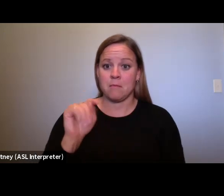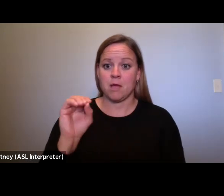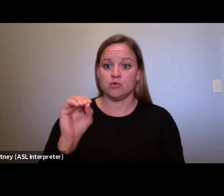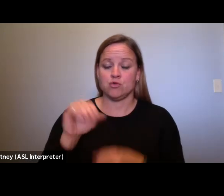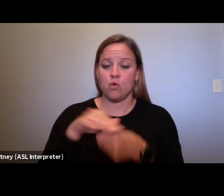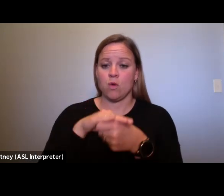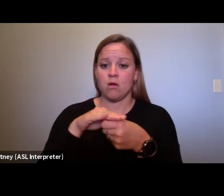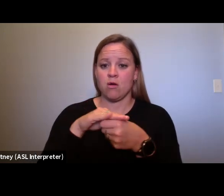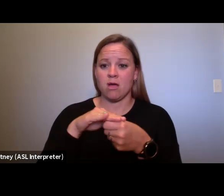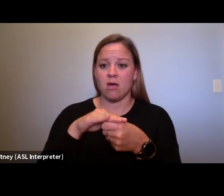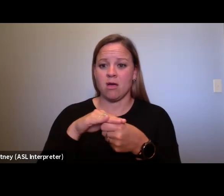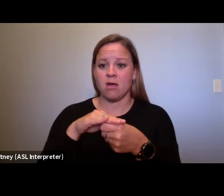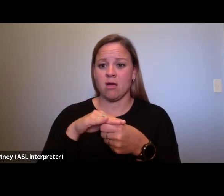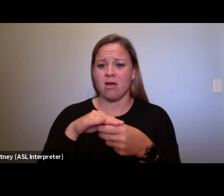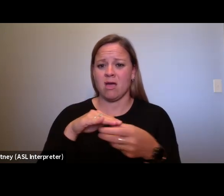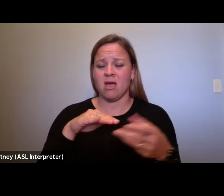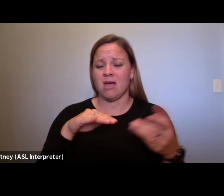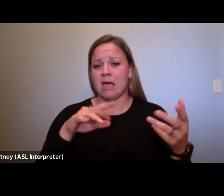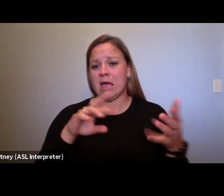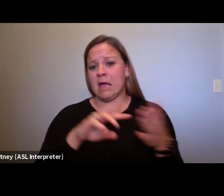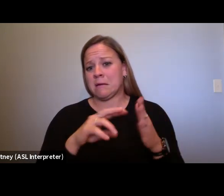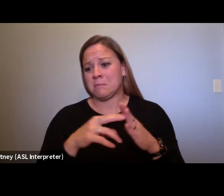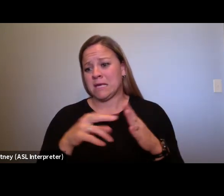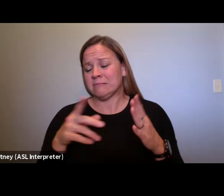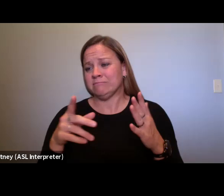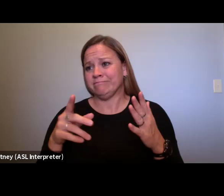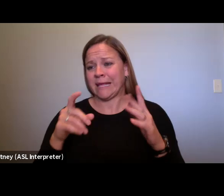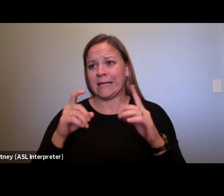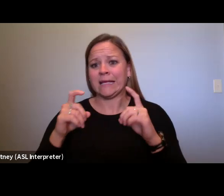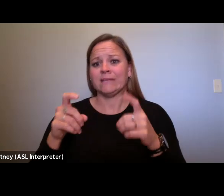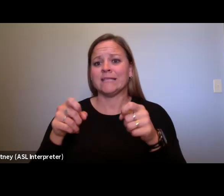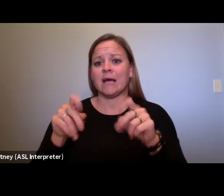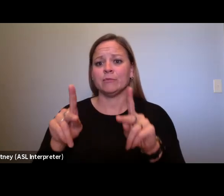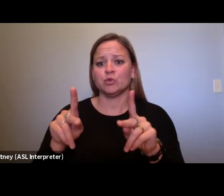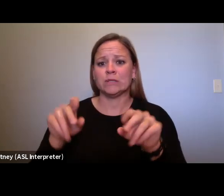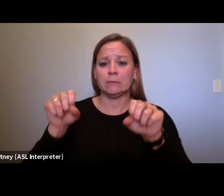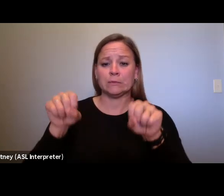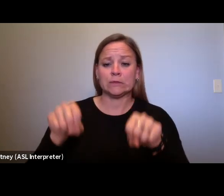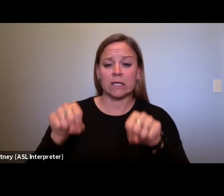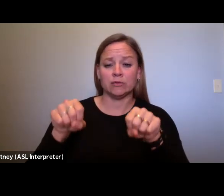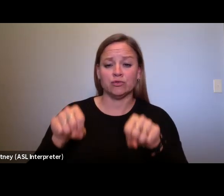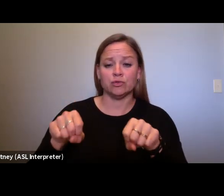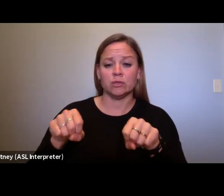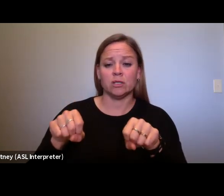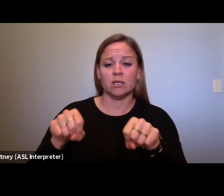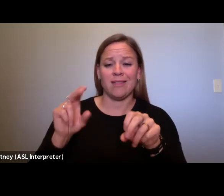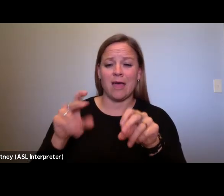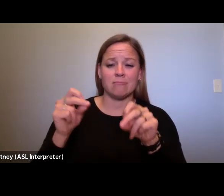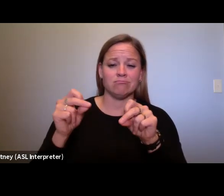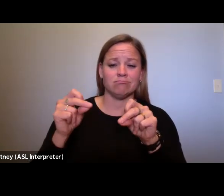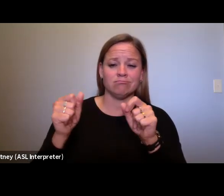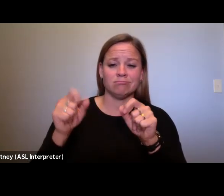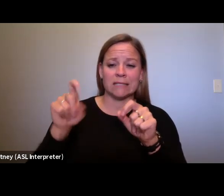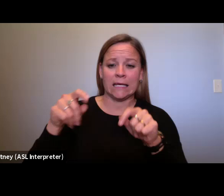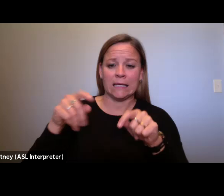it's a drop in the bucket, but at least it gives an opportunity to potentially meet that immediate need.